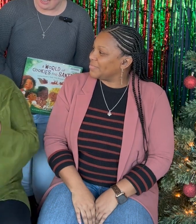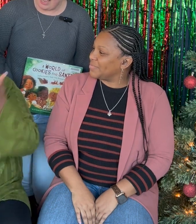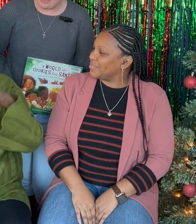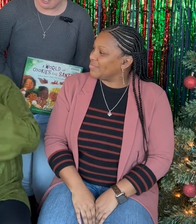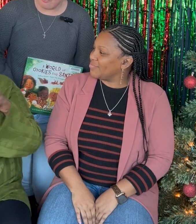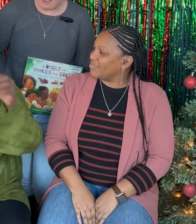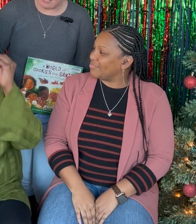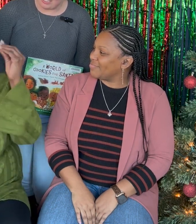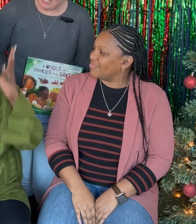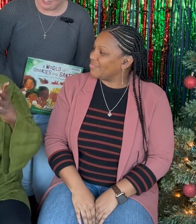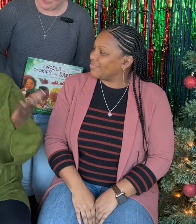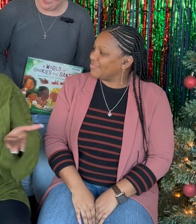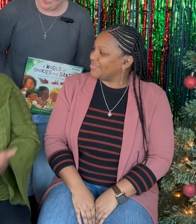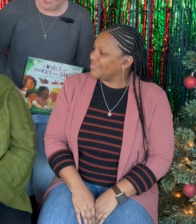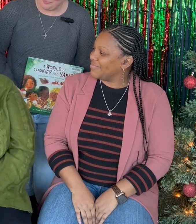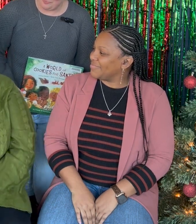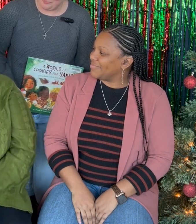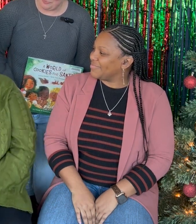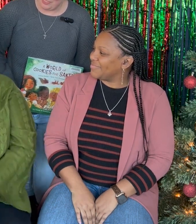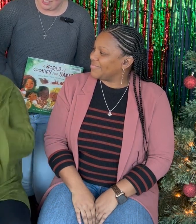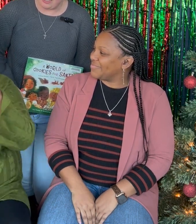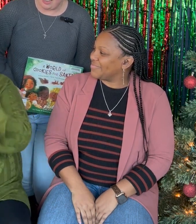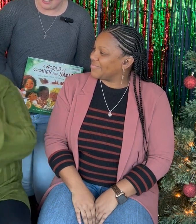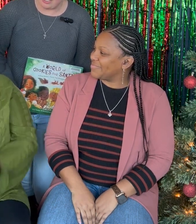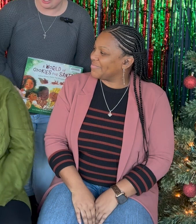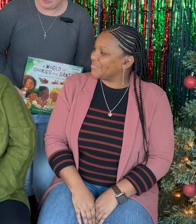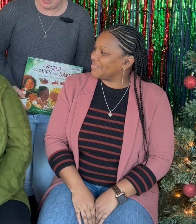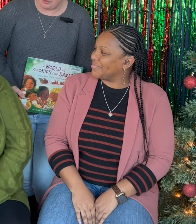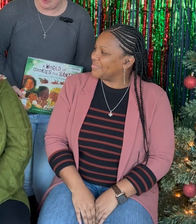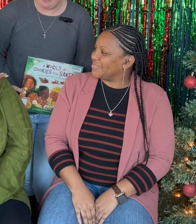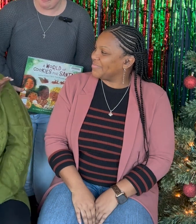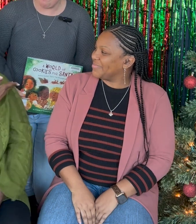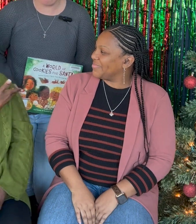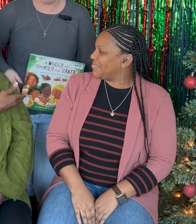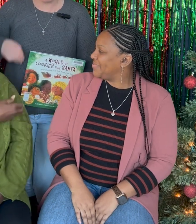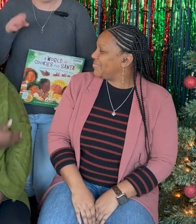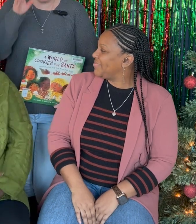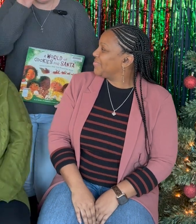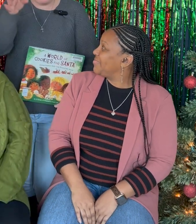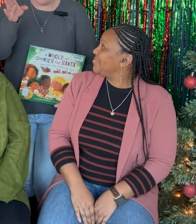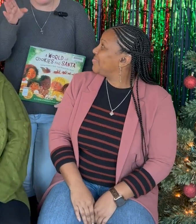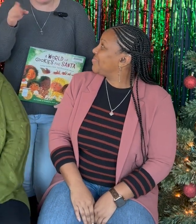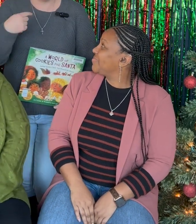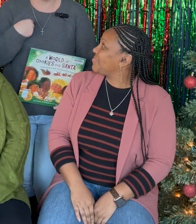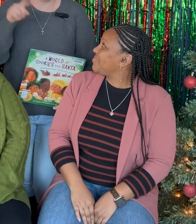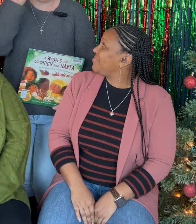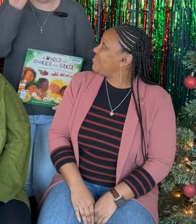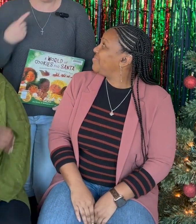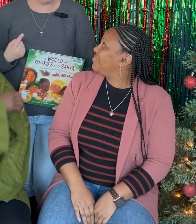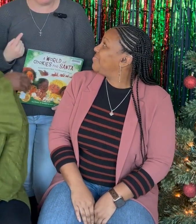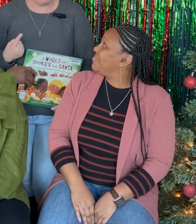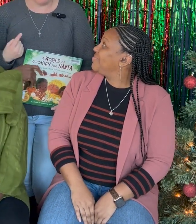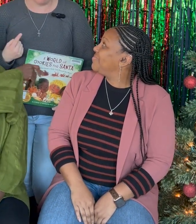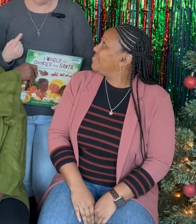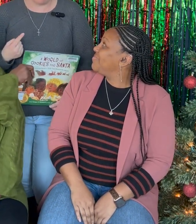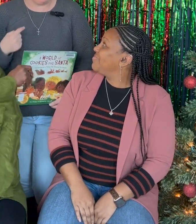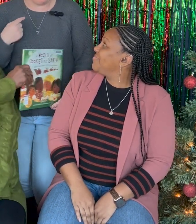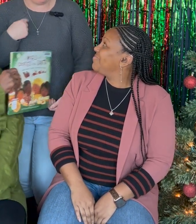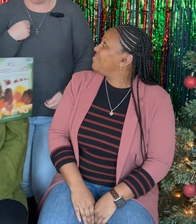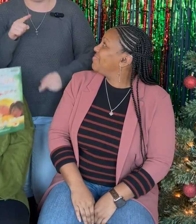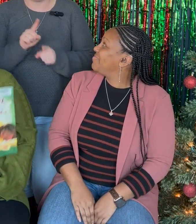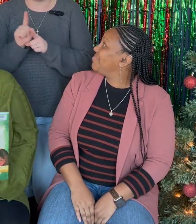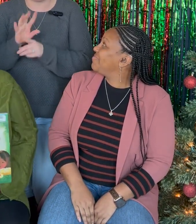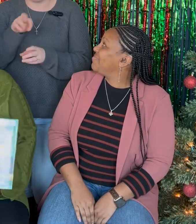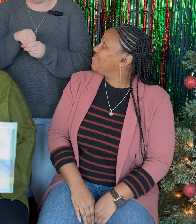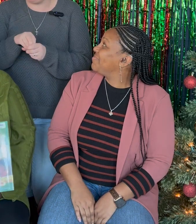and I'm an adjunct faculty here in the ASL Interpreting Department. Hi everyone, I'm Sydney